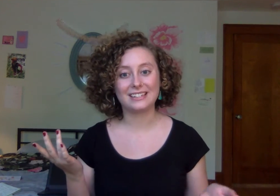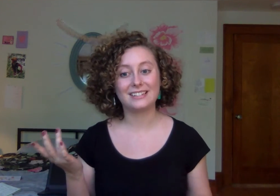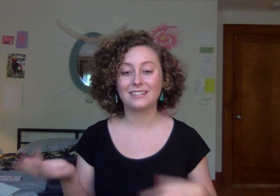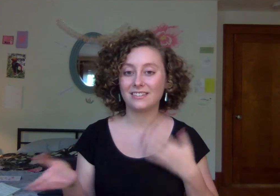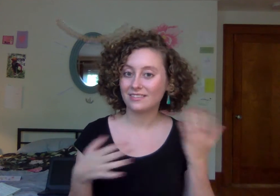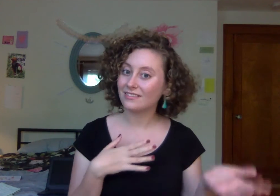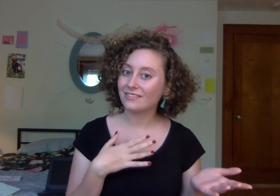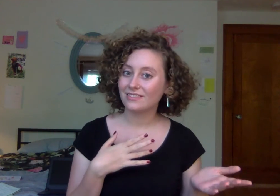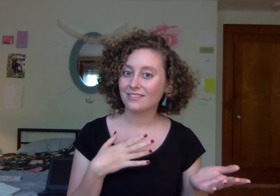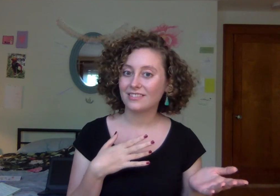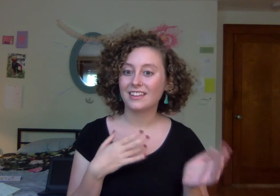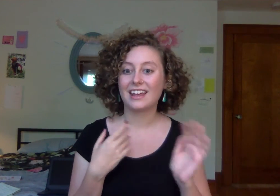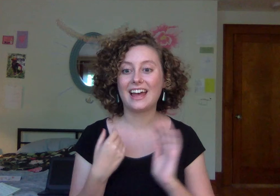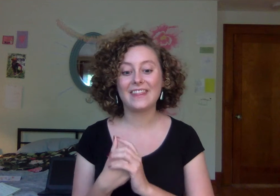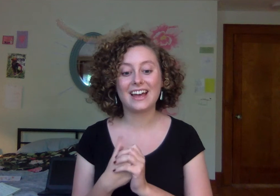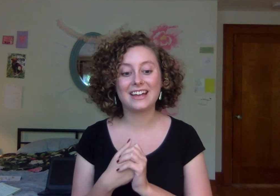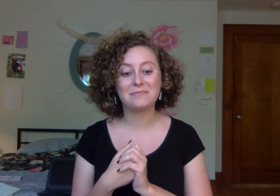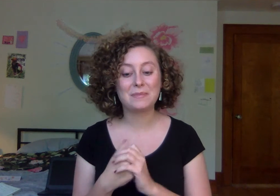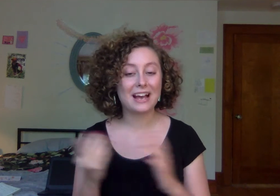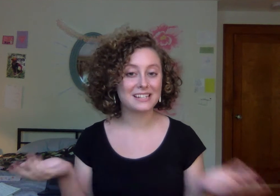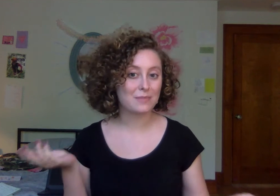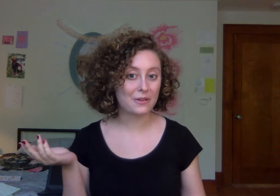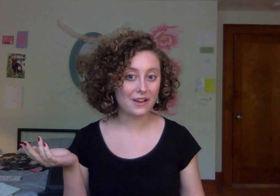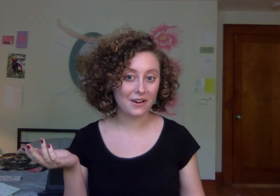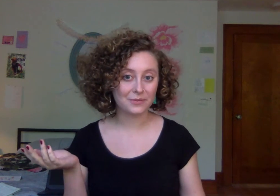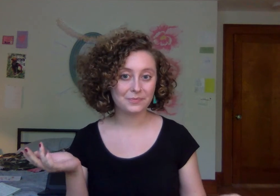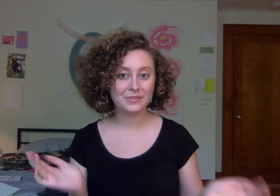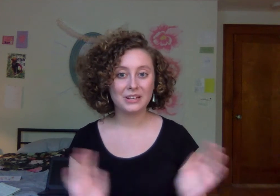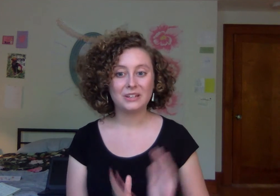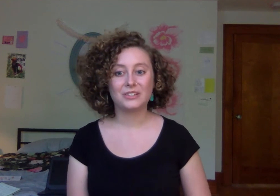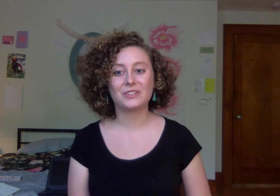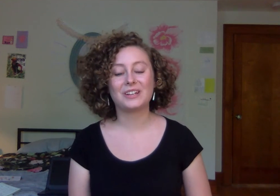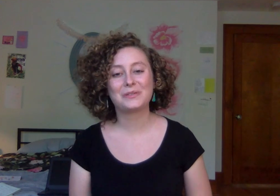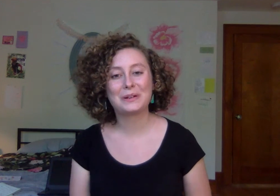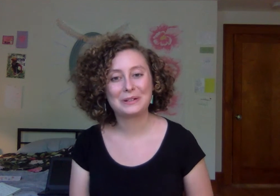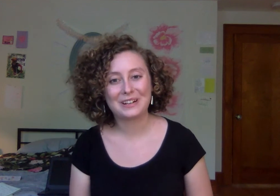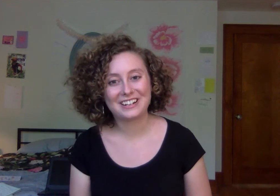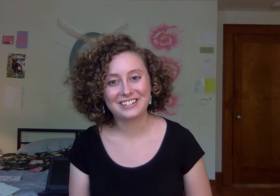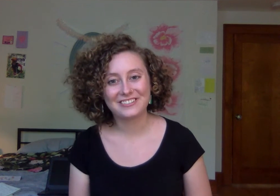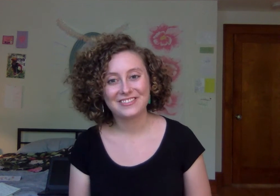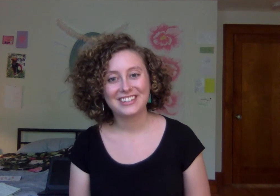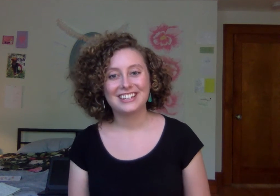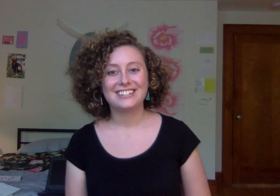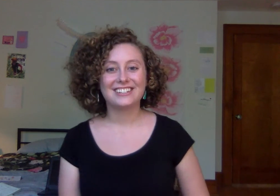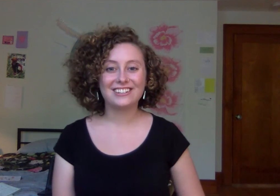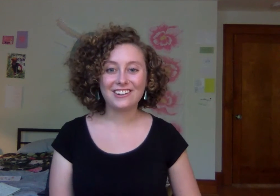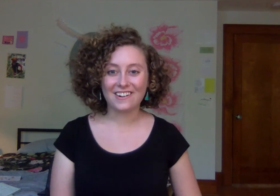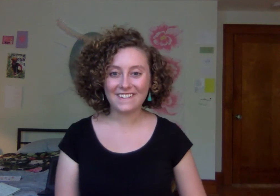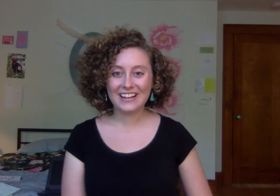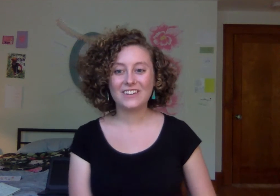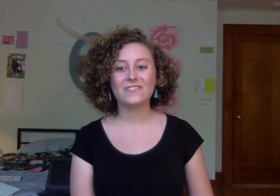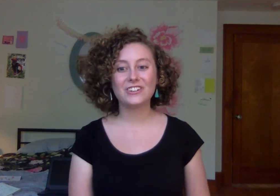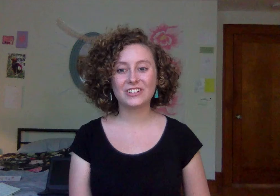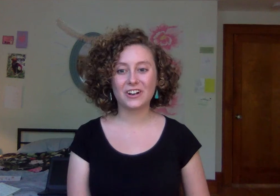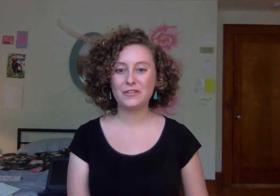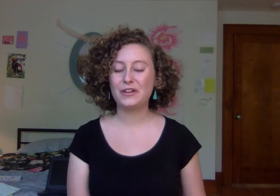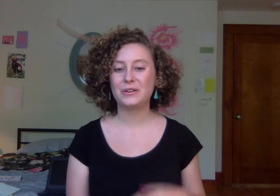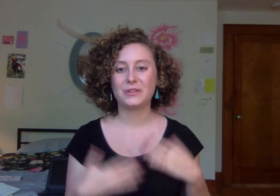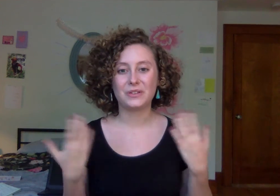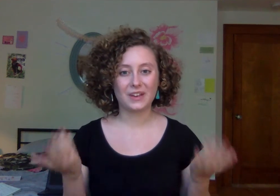is," and then maybe ask them how they are. So that's what we're going to learn how to do. So first off, how